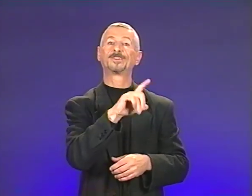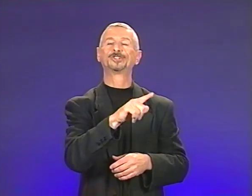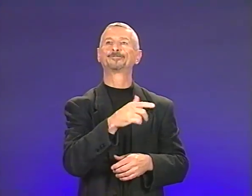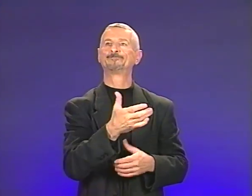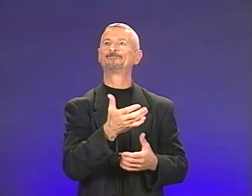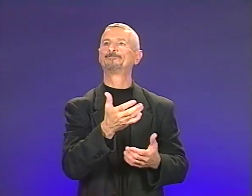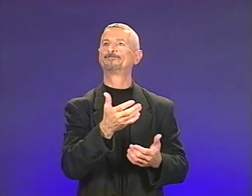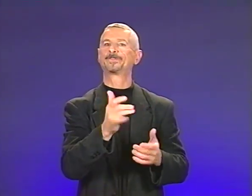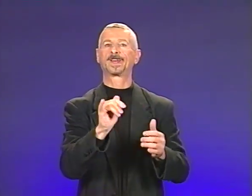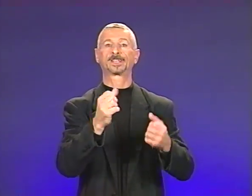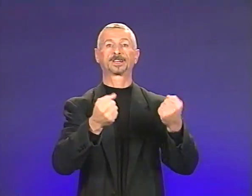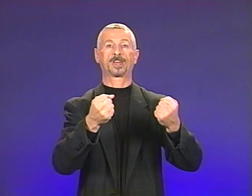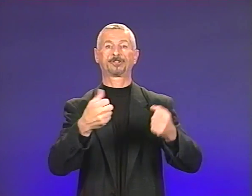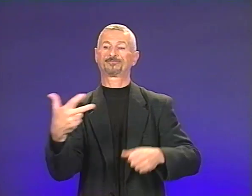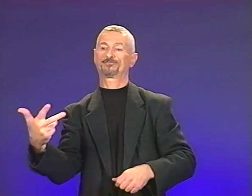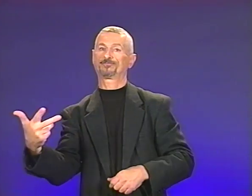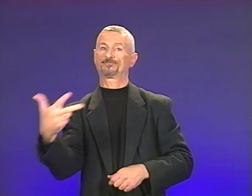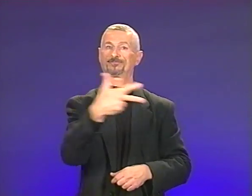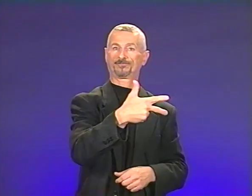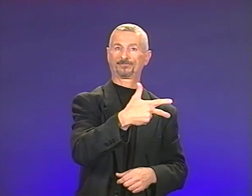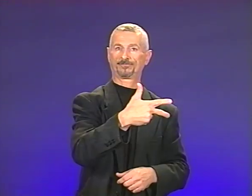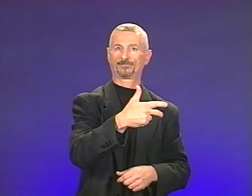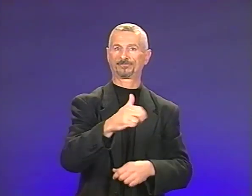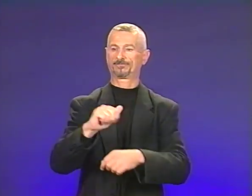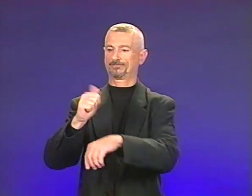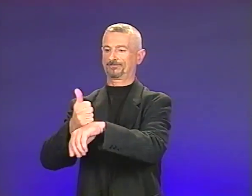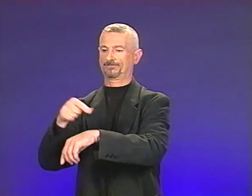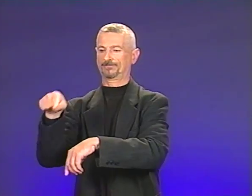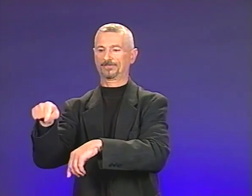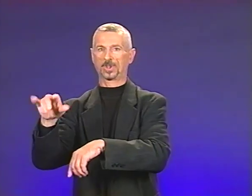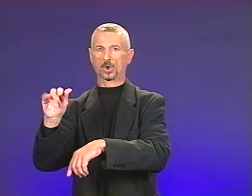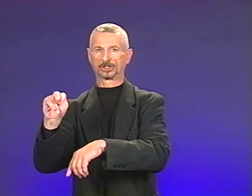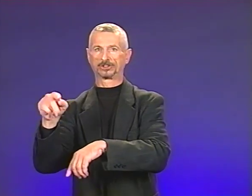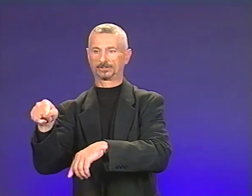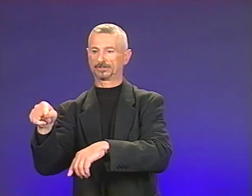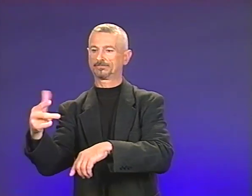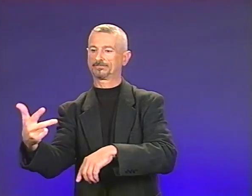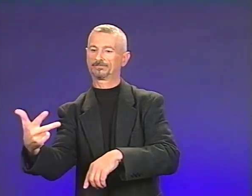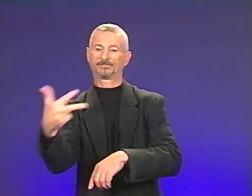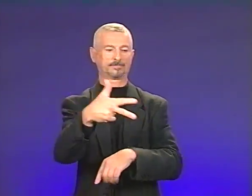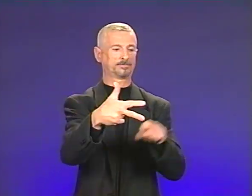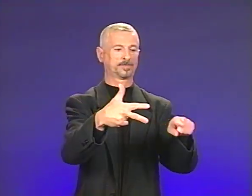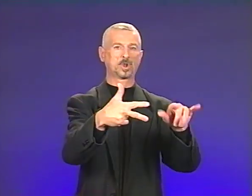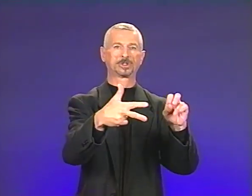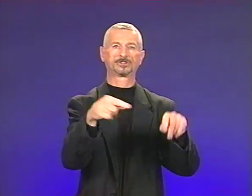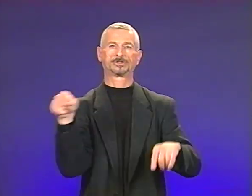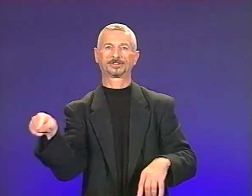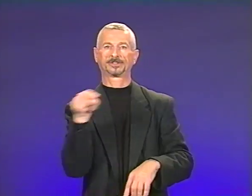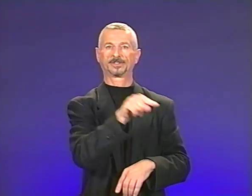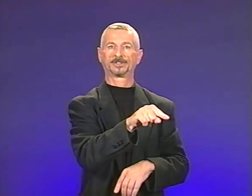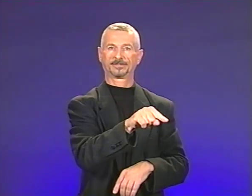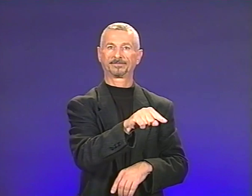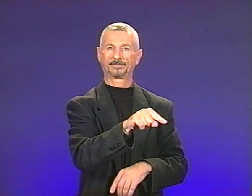classifier predicate, a signer could use the vehicle classifier to show a car's movement from one location to another.